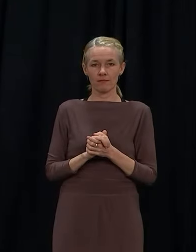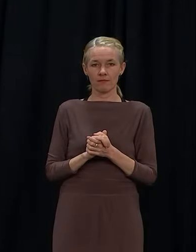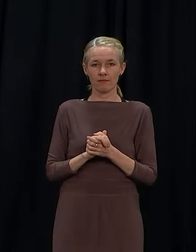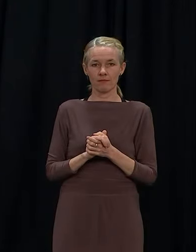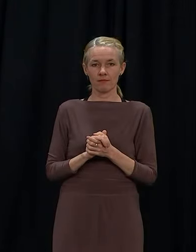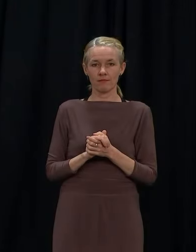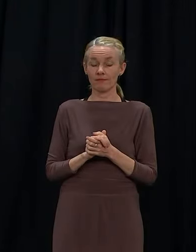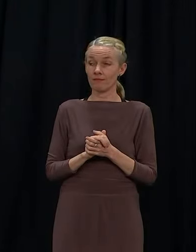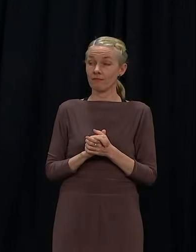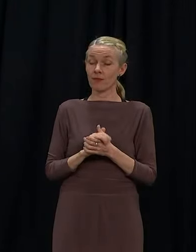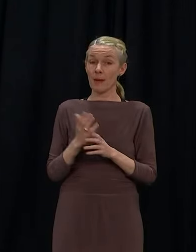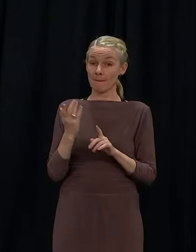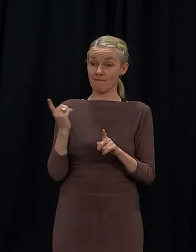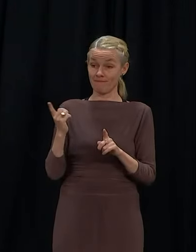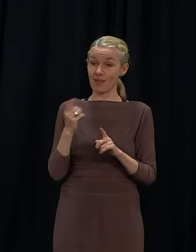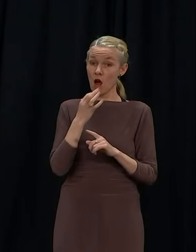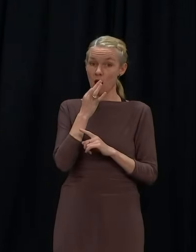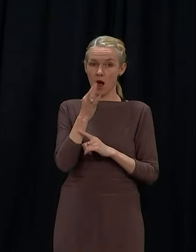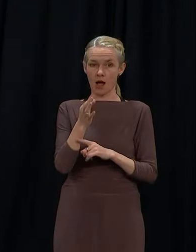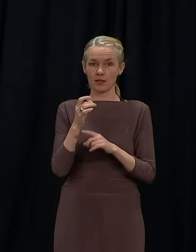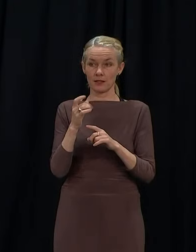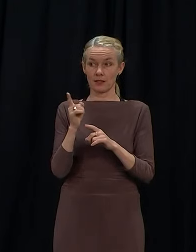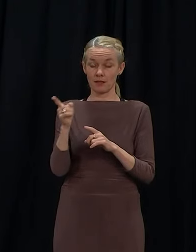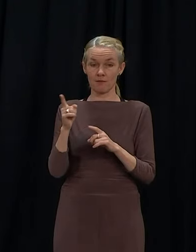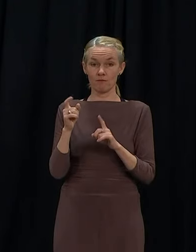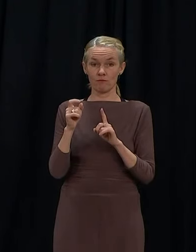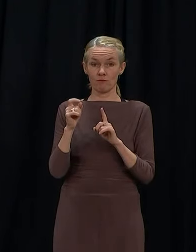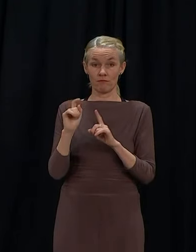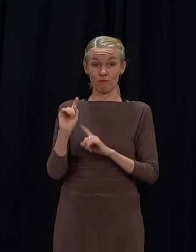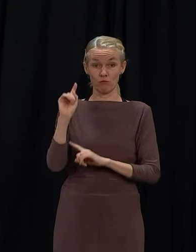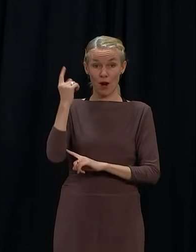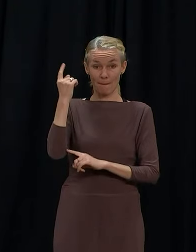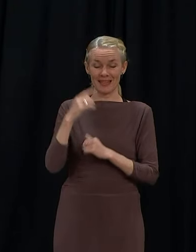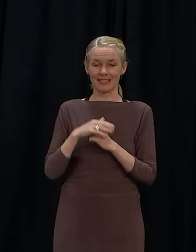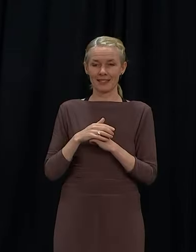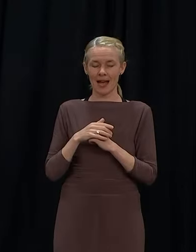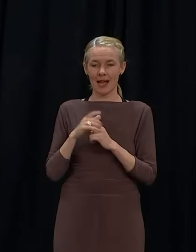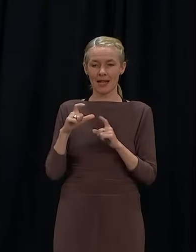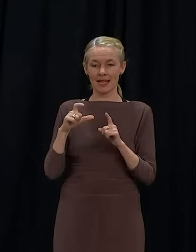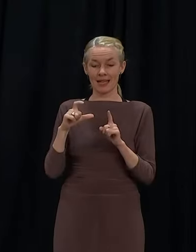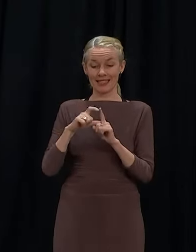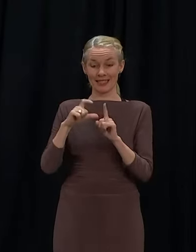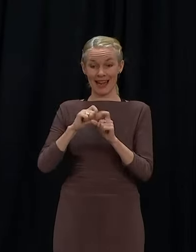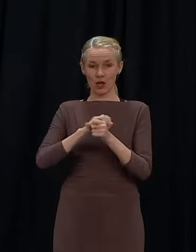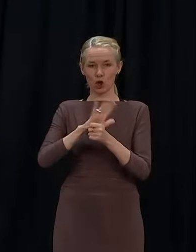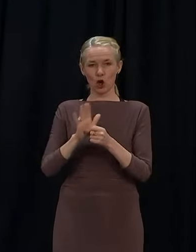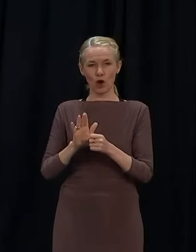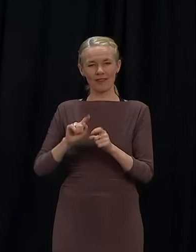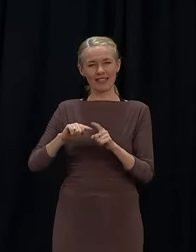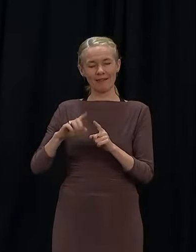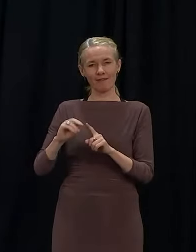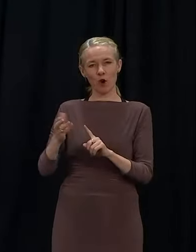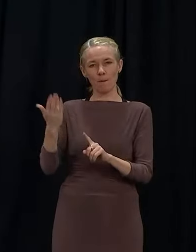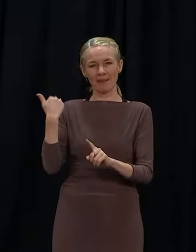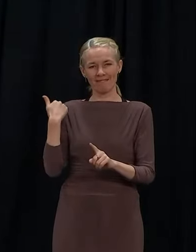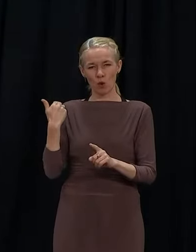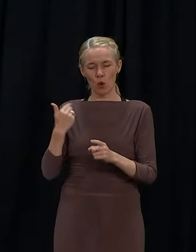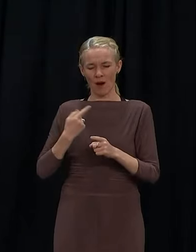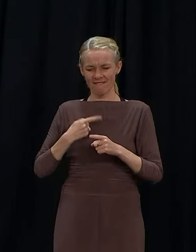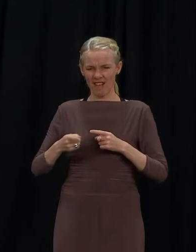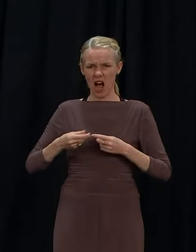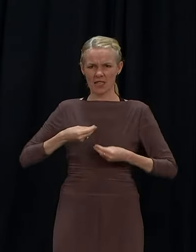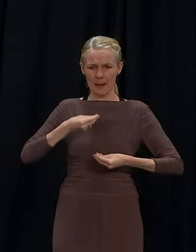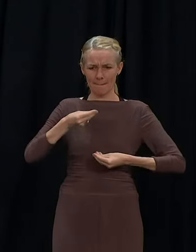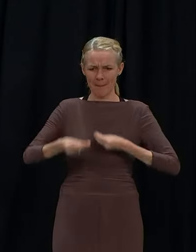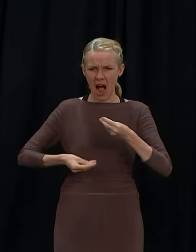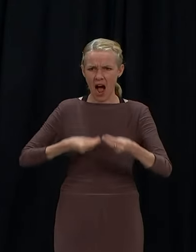much sooner, but it seems to be sticking around for longer, do you think that you are going to have to keep Auckland at a